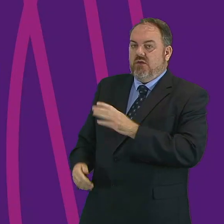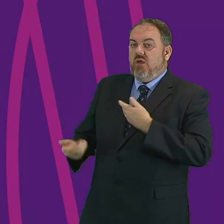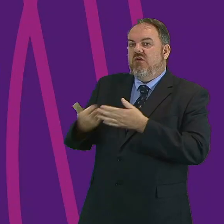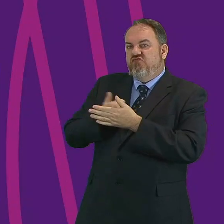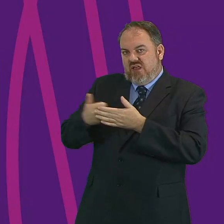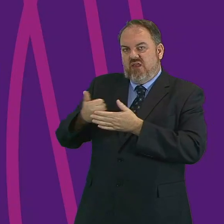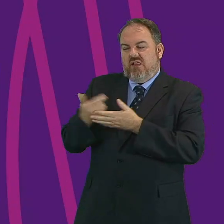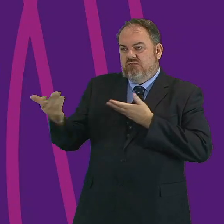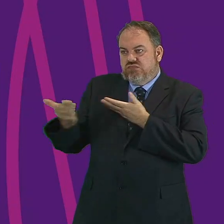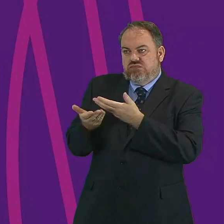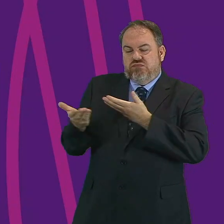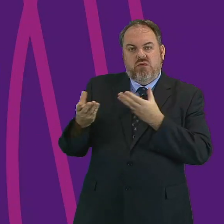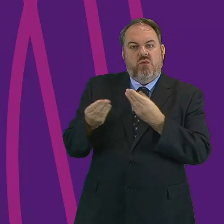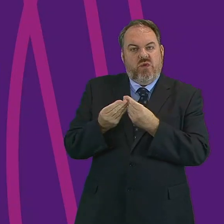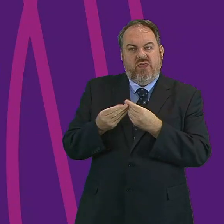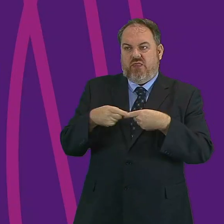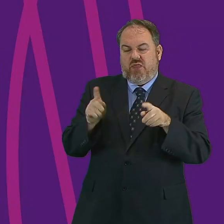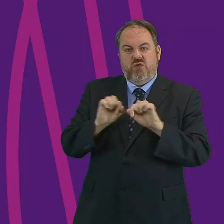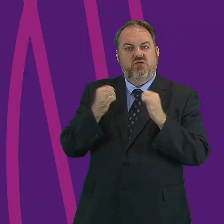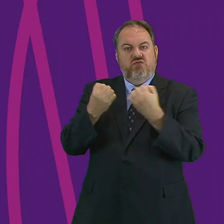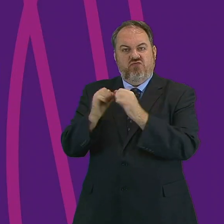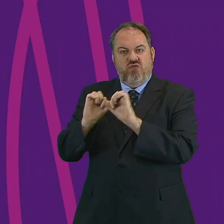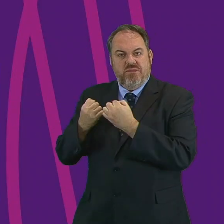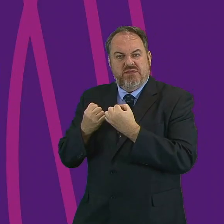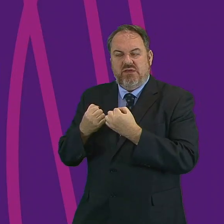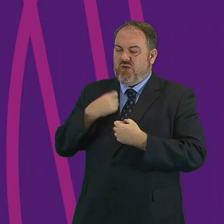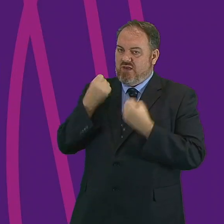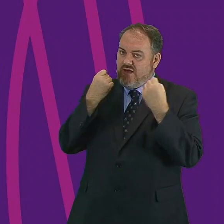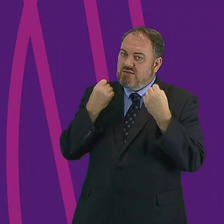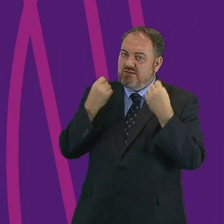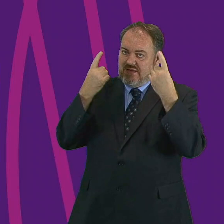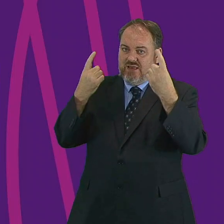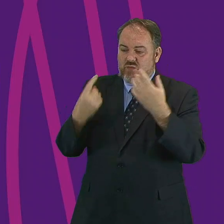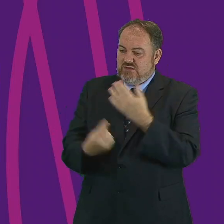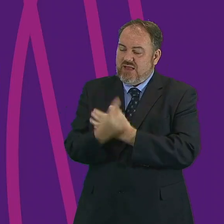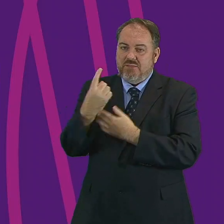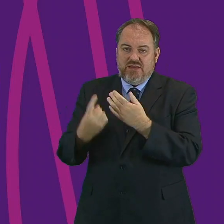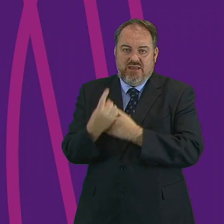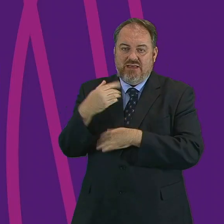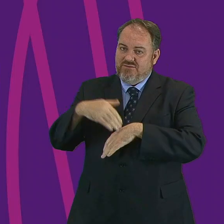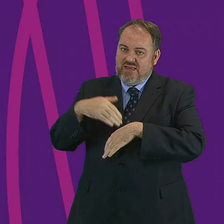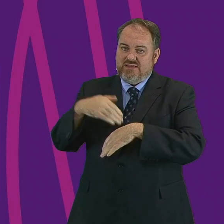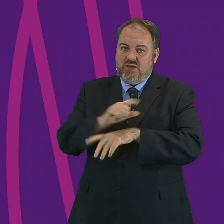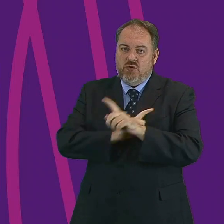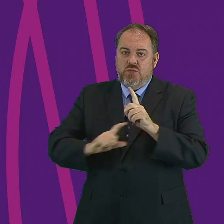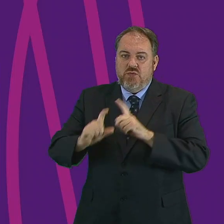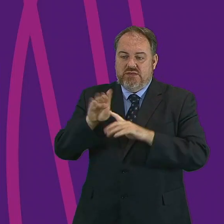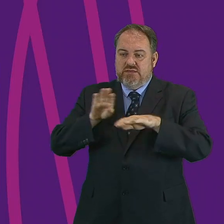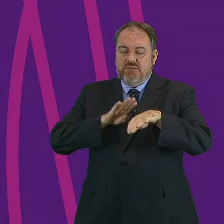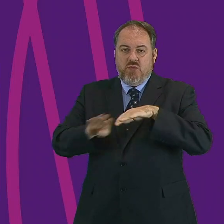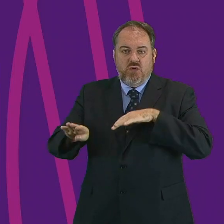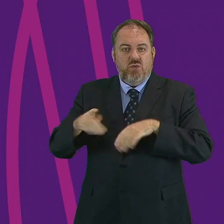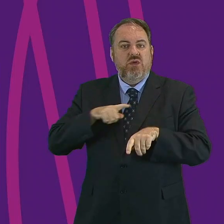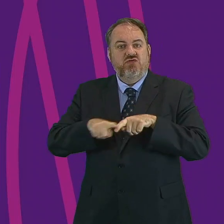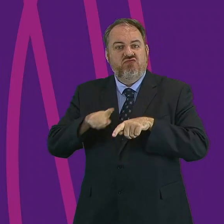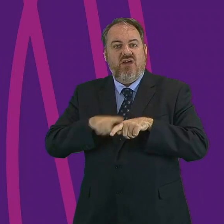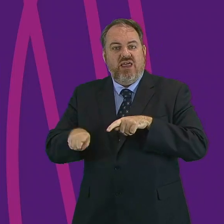but in order to avoid a situation where a few weeks from now Willie Rennie is asking me questions about why we've got outbreaks of infection in care